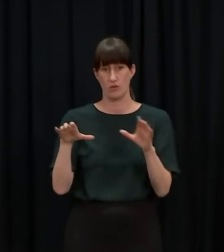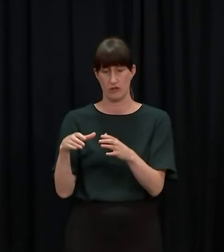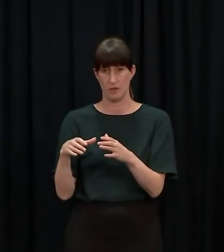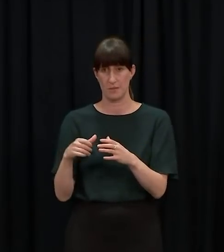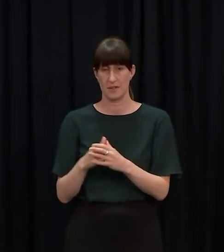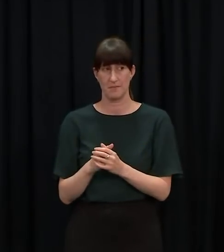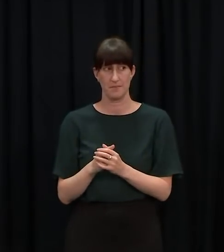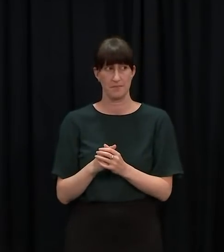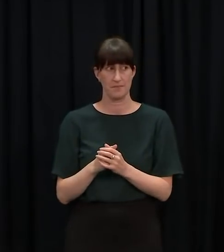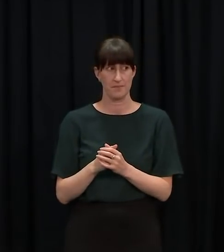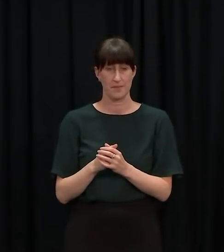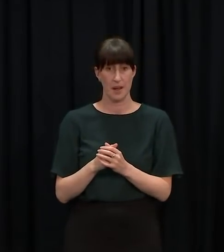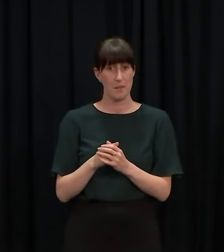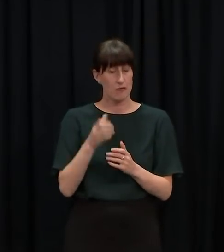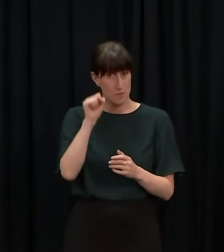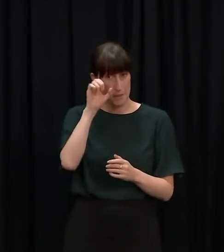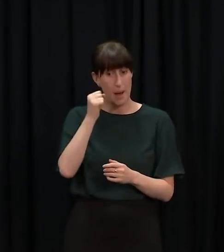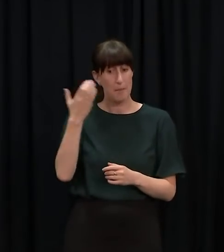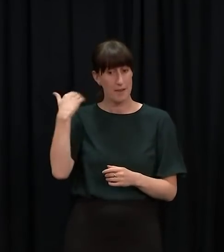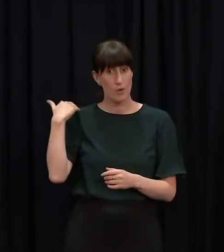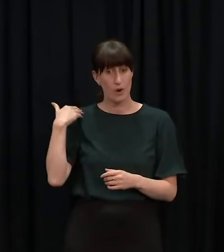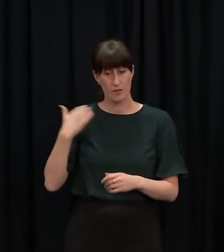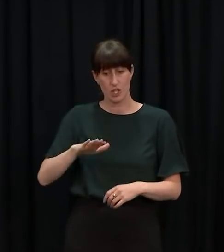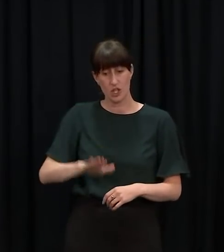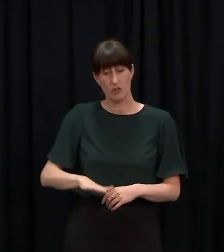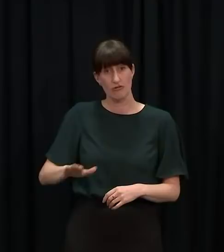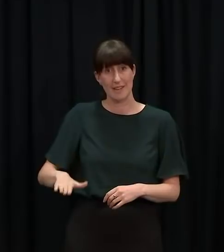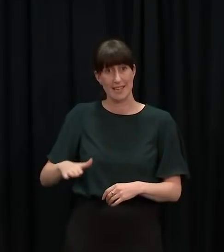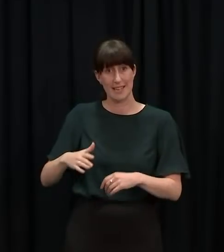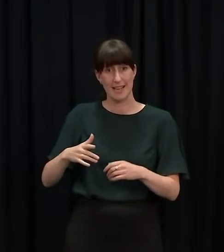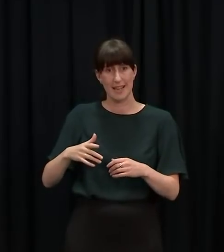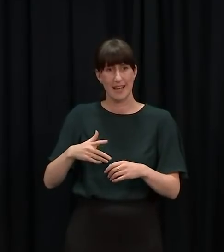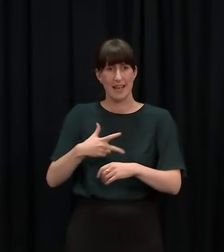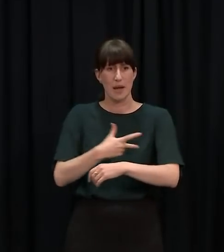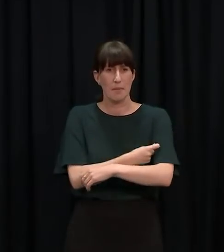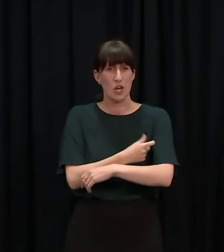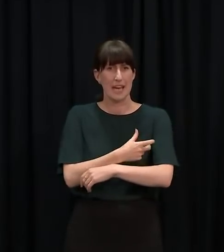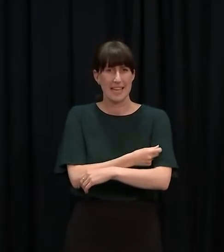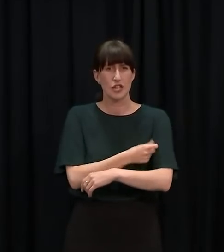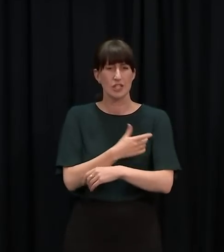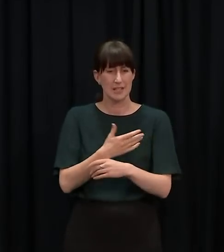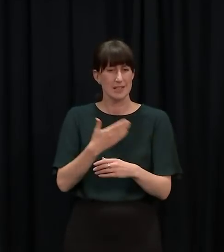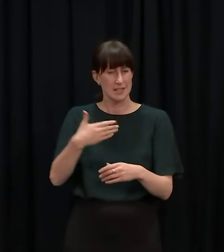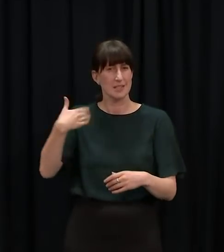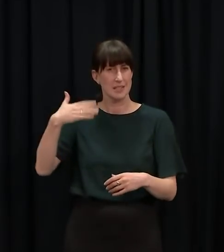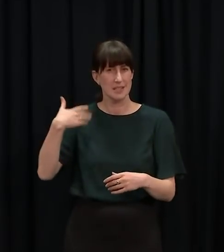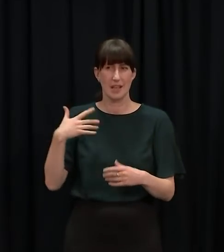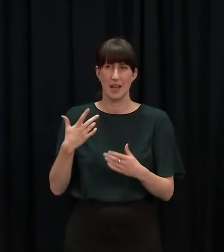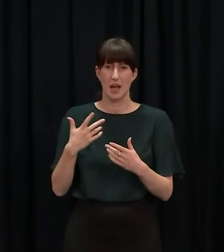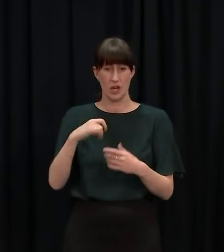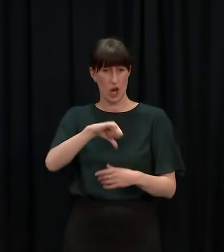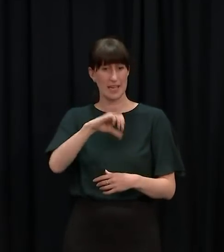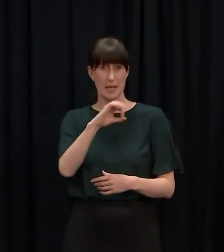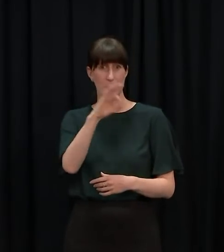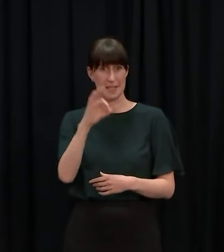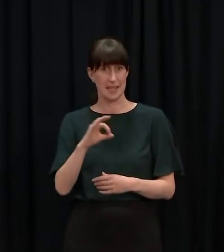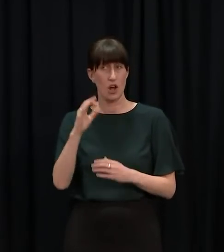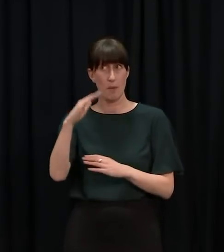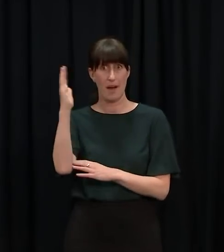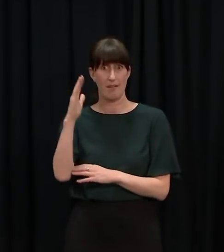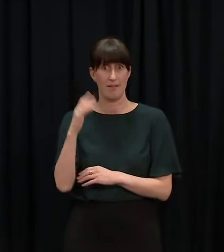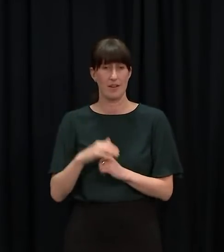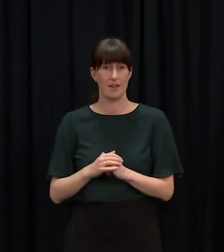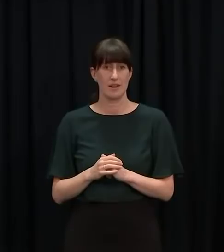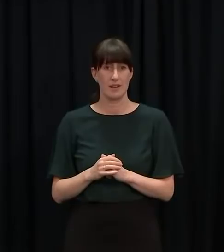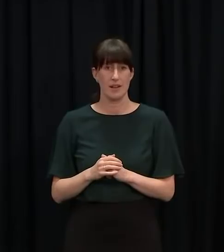I might point out we have done this before with childhood immunisation rates. They've dropped a bit in the last few years. We have been above 90%. And it's also